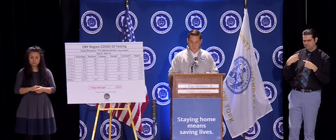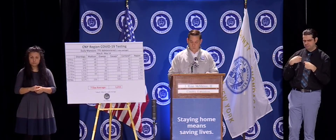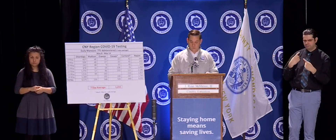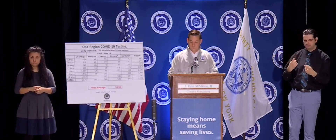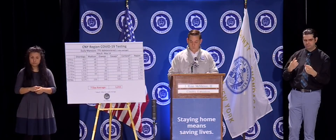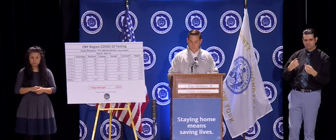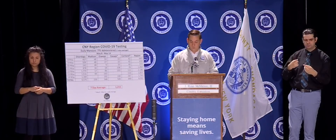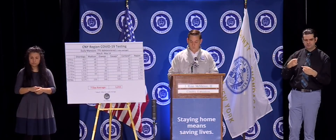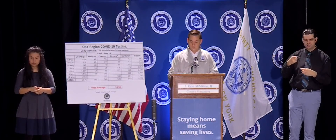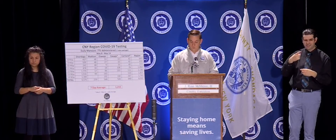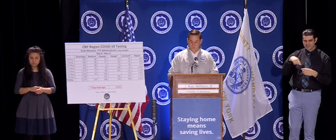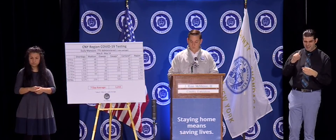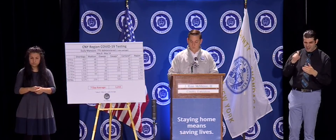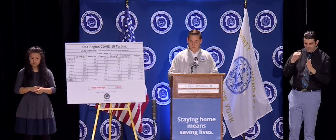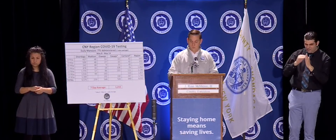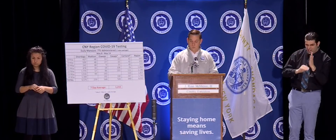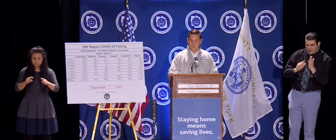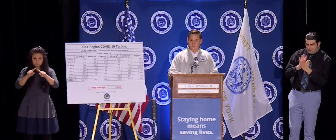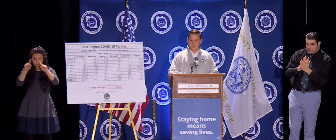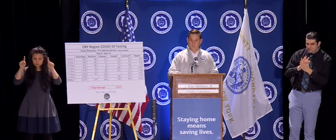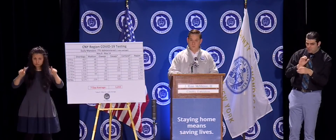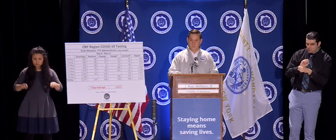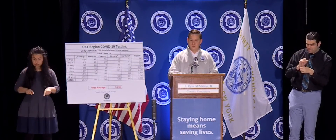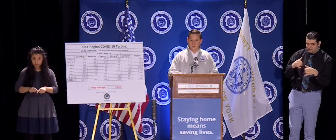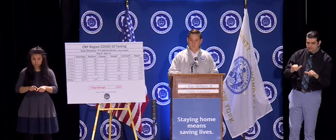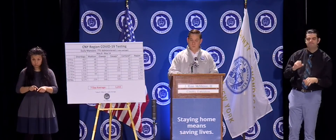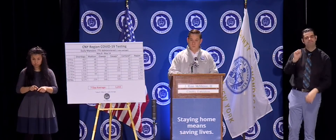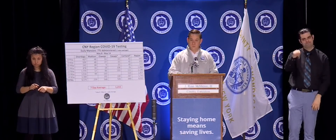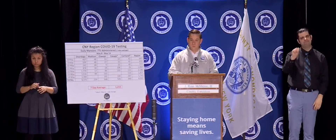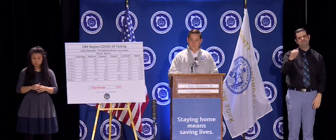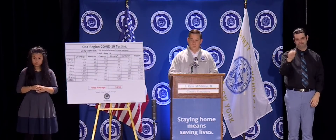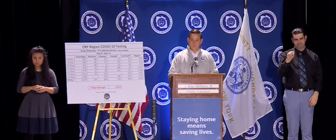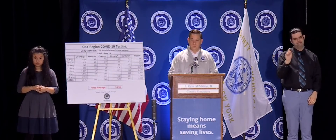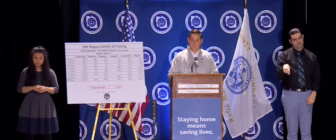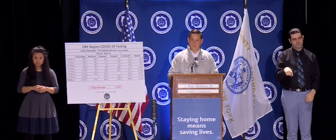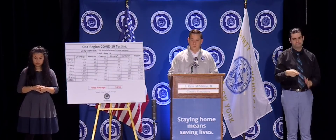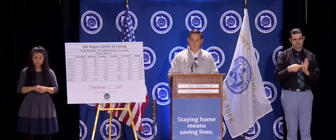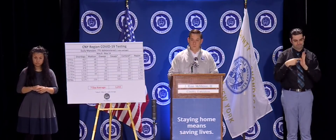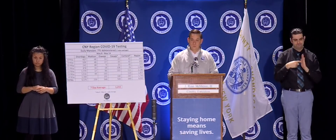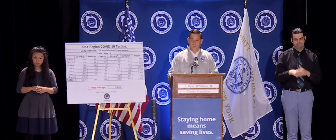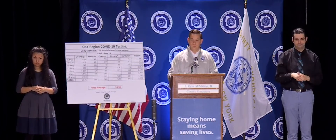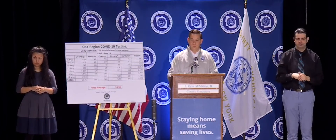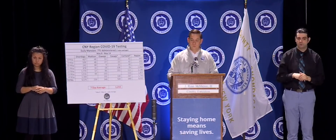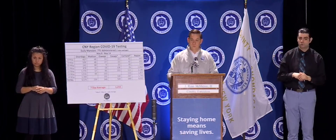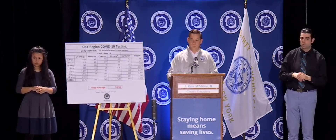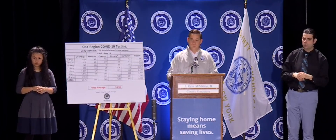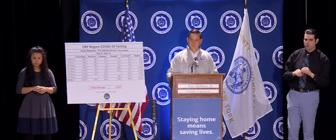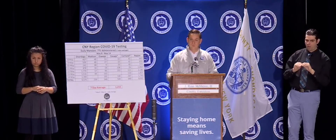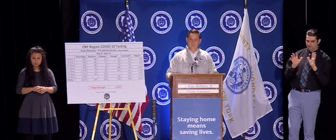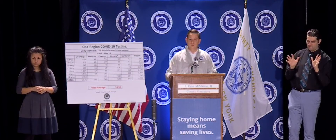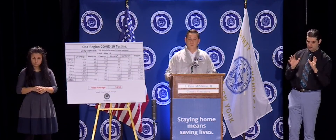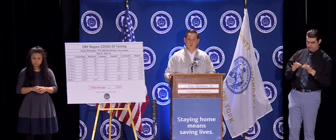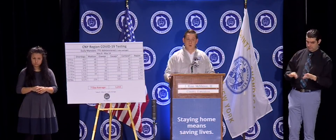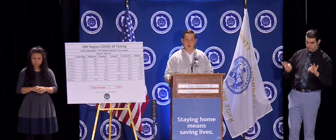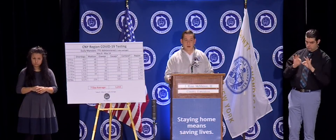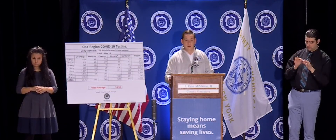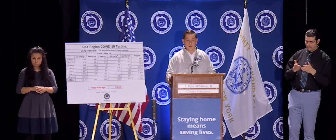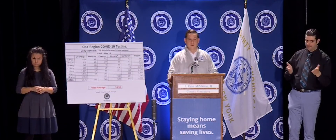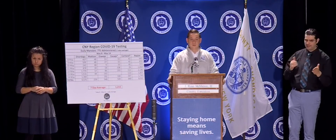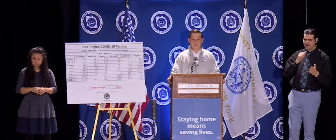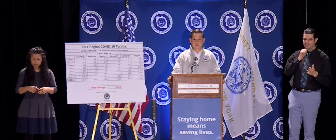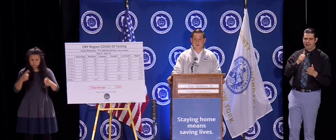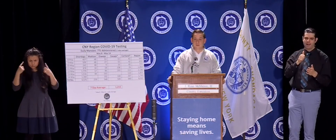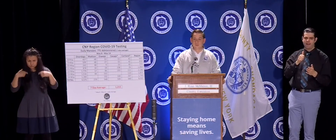What I can see on the form, that there's no healthcare category. Some of the obviously essential things, there aren't categories for